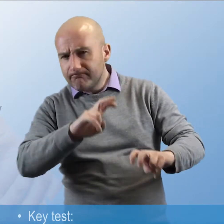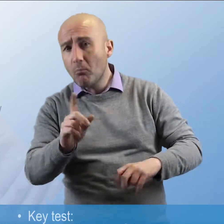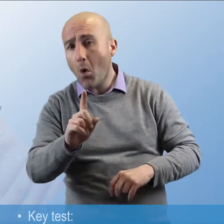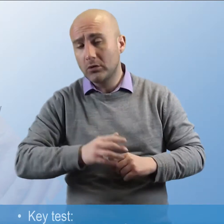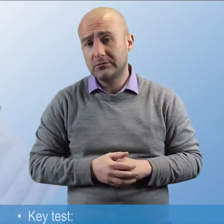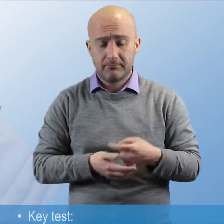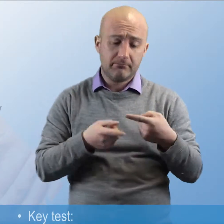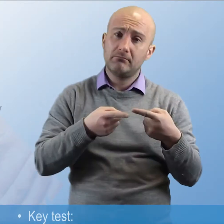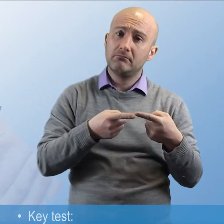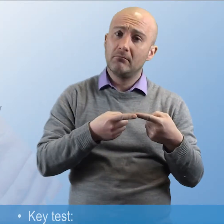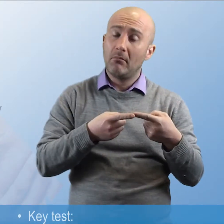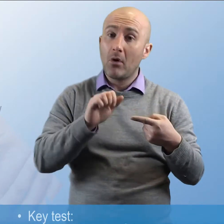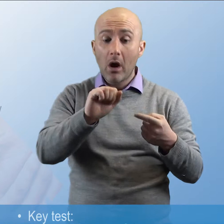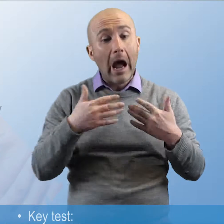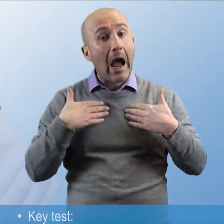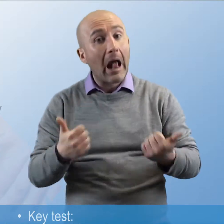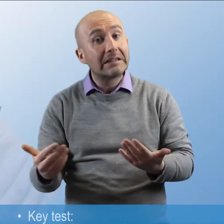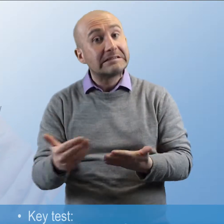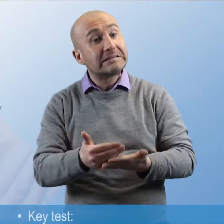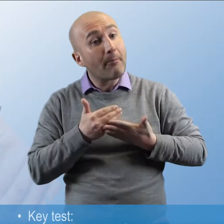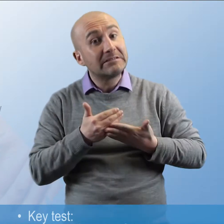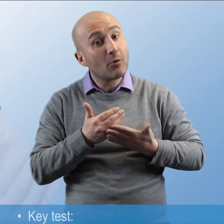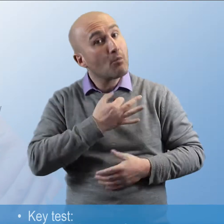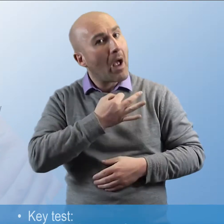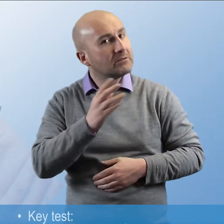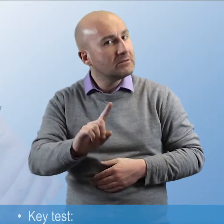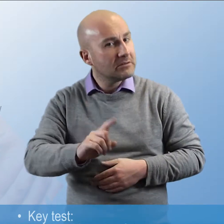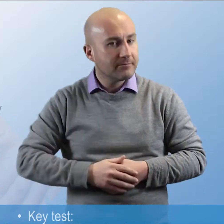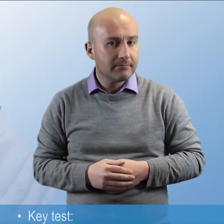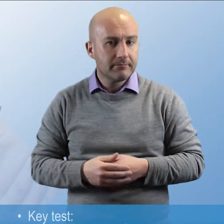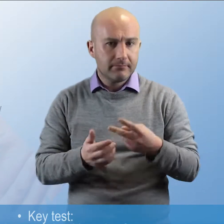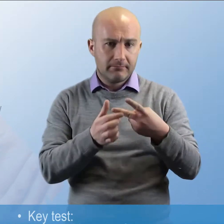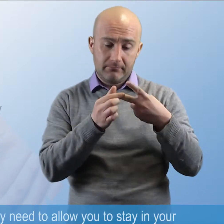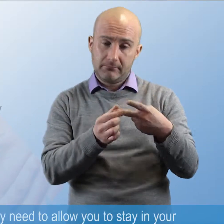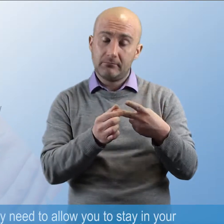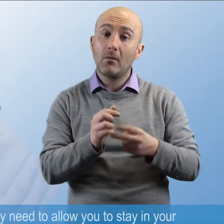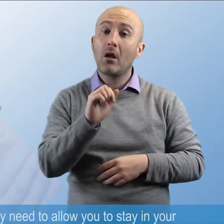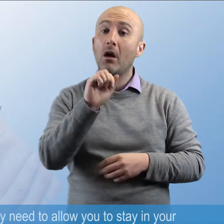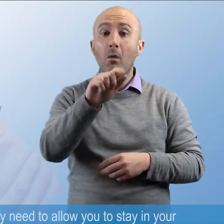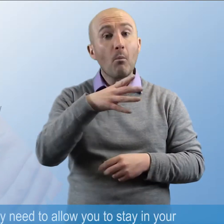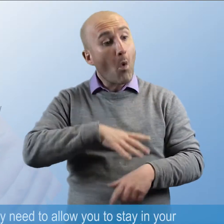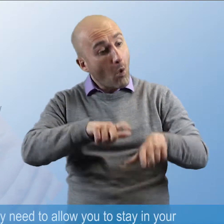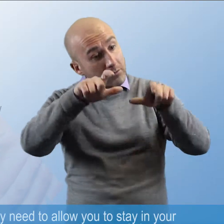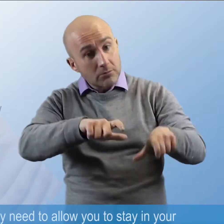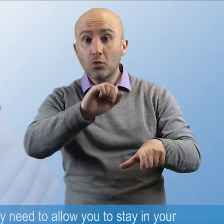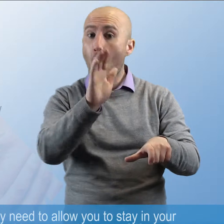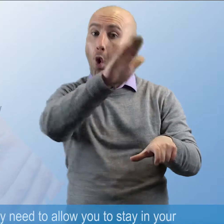Key test. 1. The risk to your health and safety. 2. What you may need to allow you